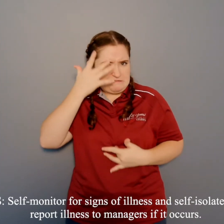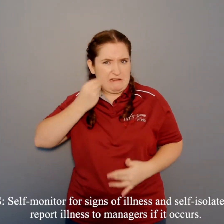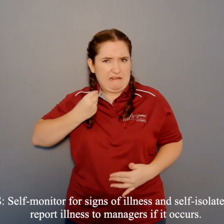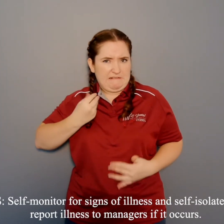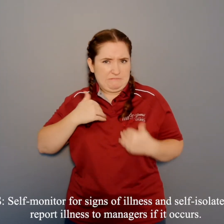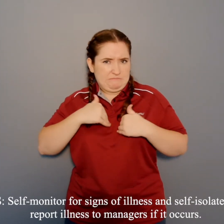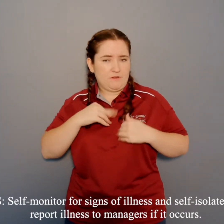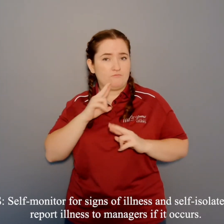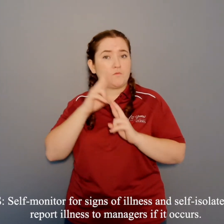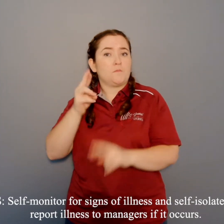occurs.